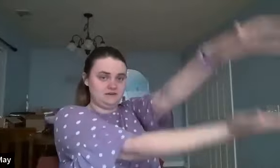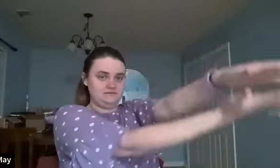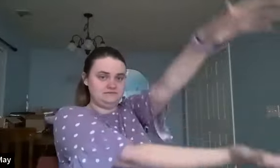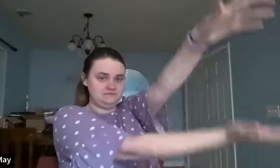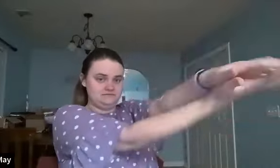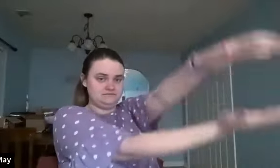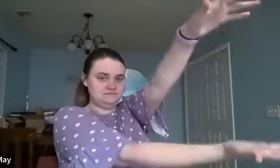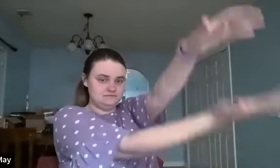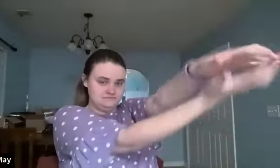alligator.